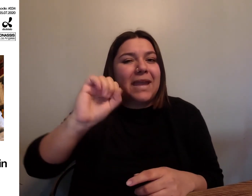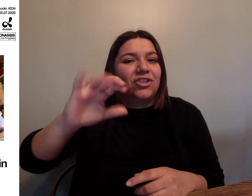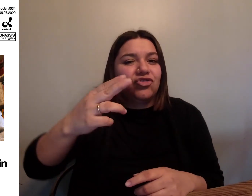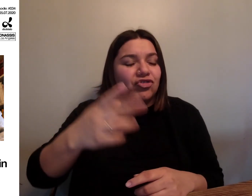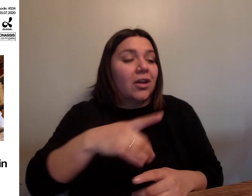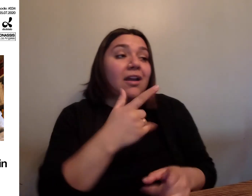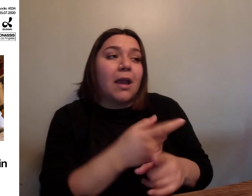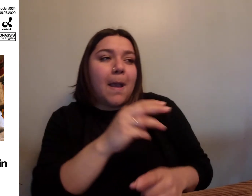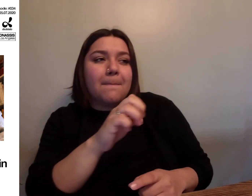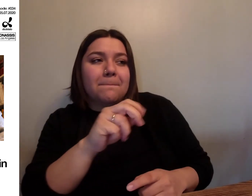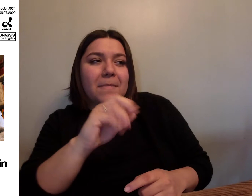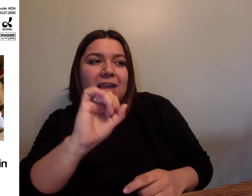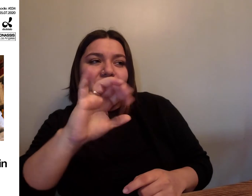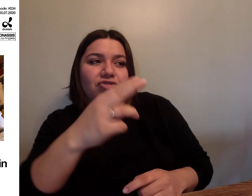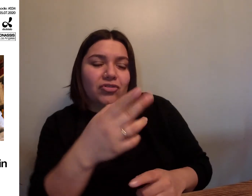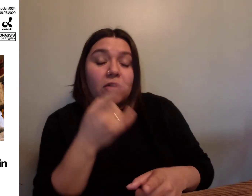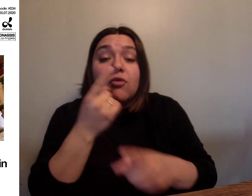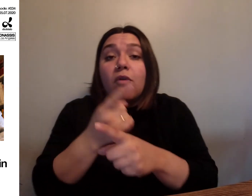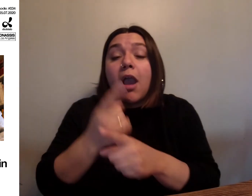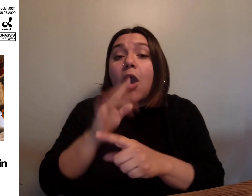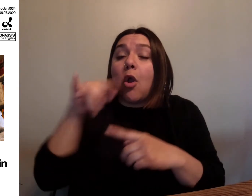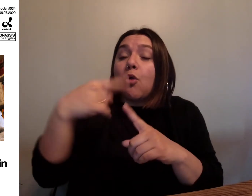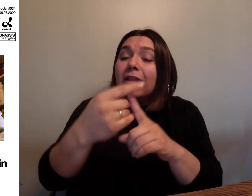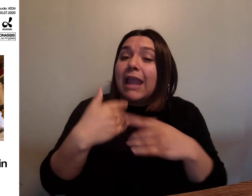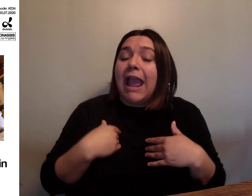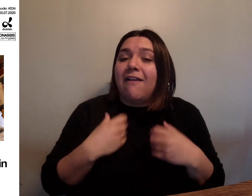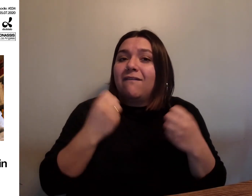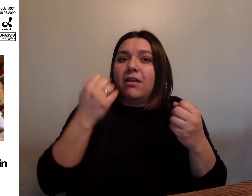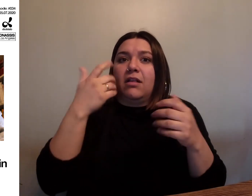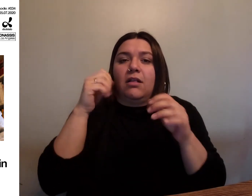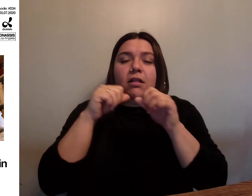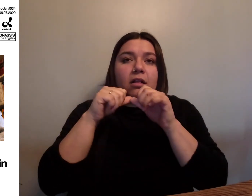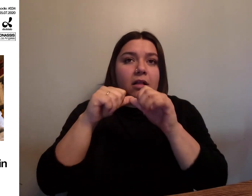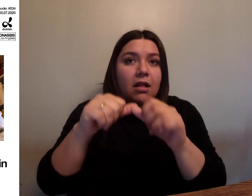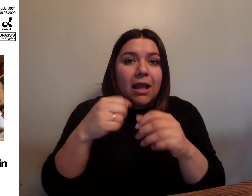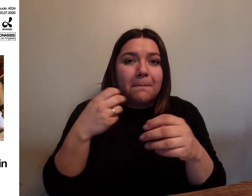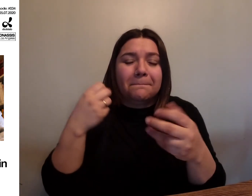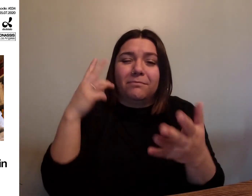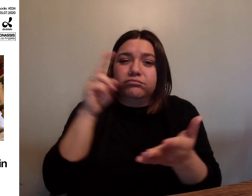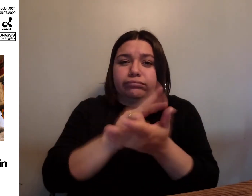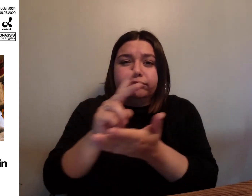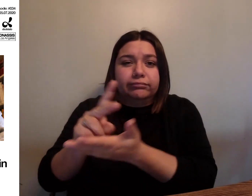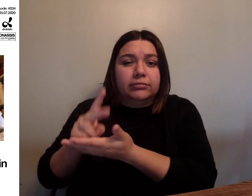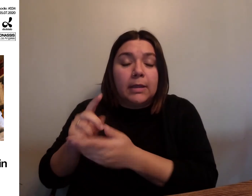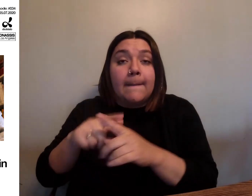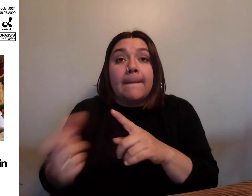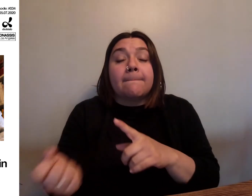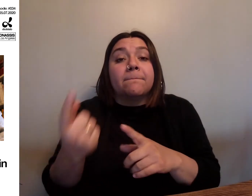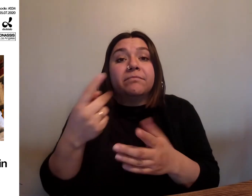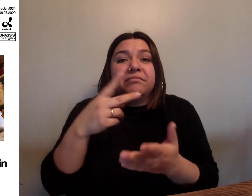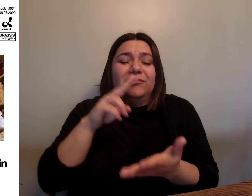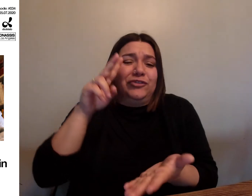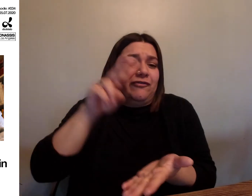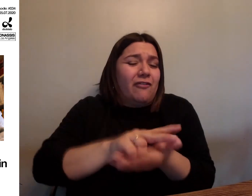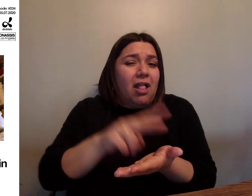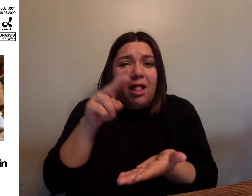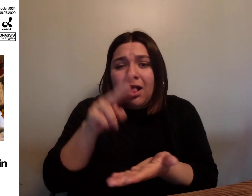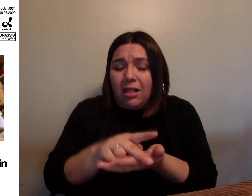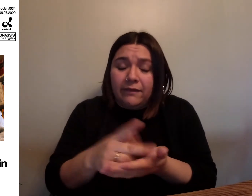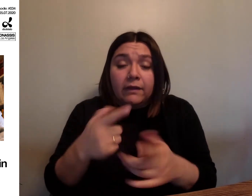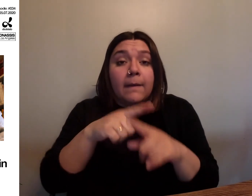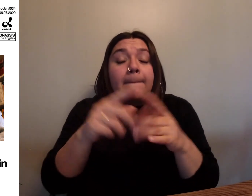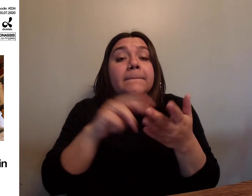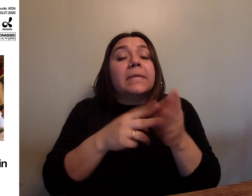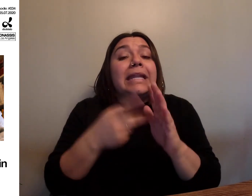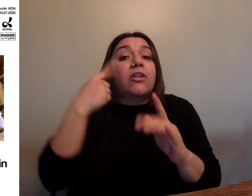permanent victory. There are only endless defeats. But these are endless. That means that's what we have to live with. And the image